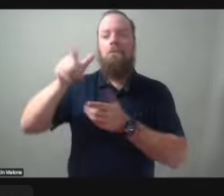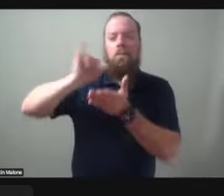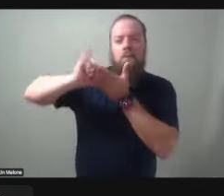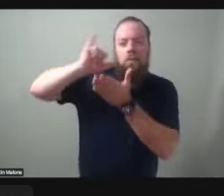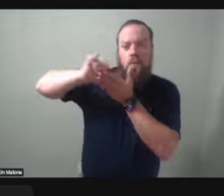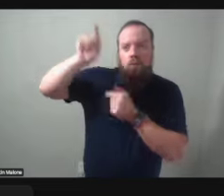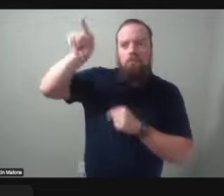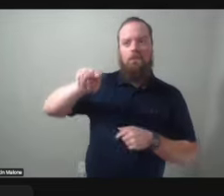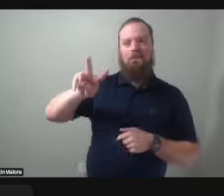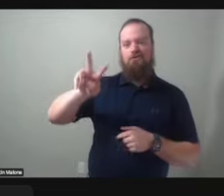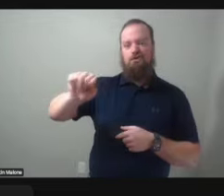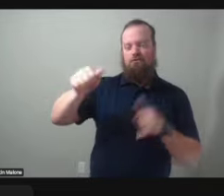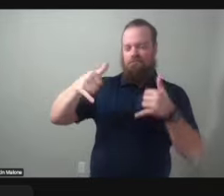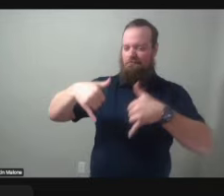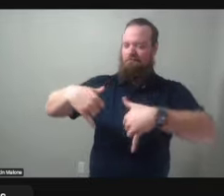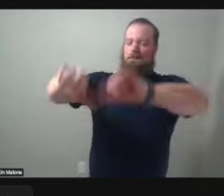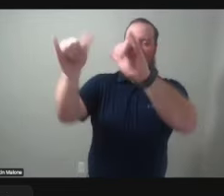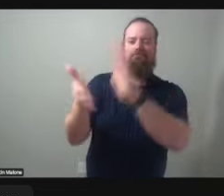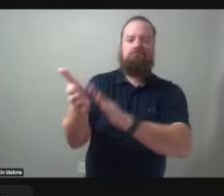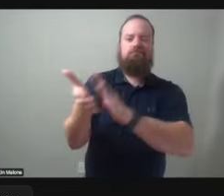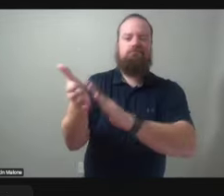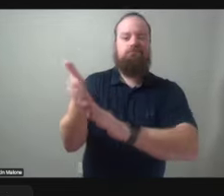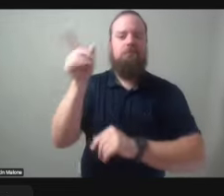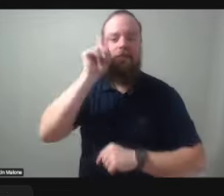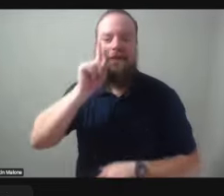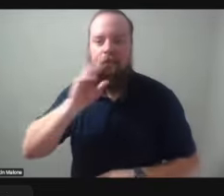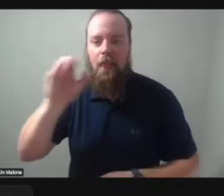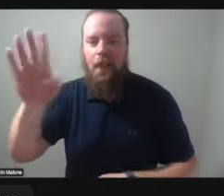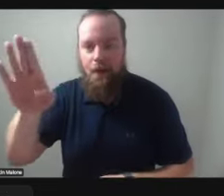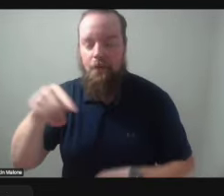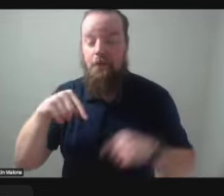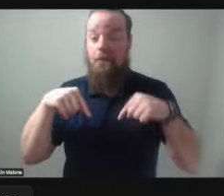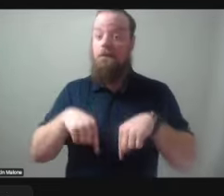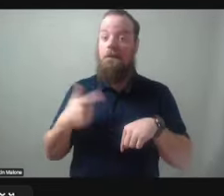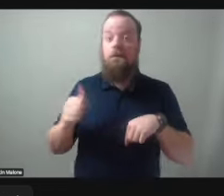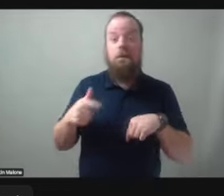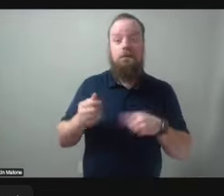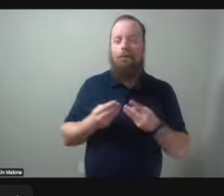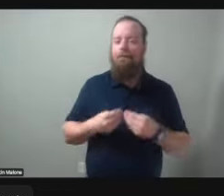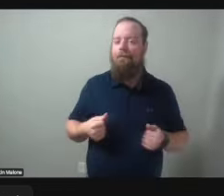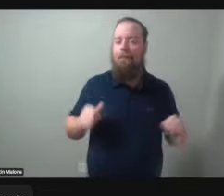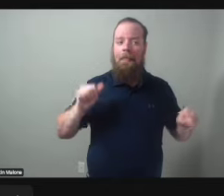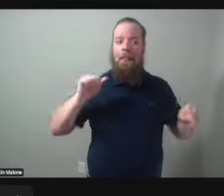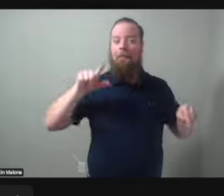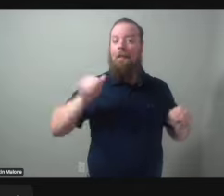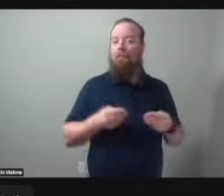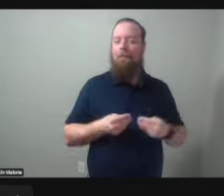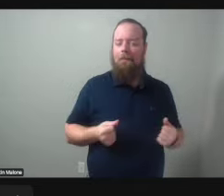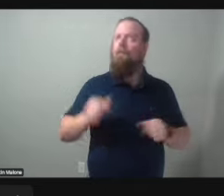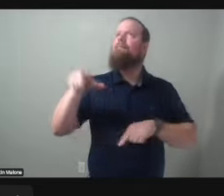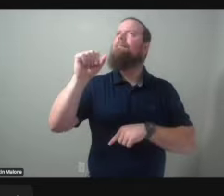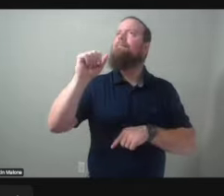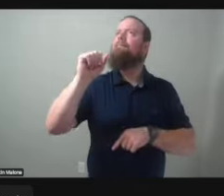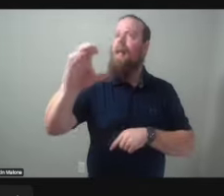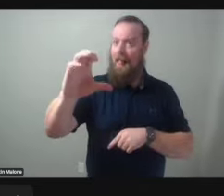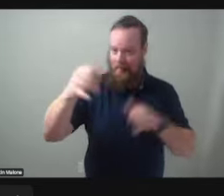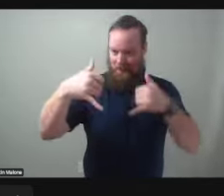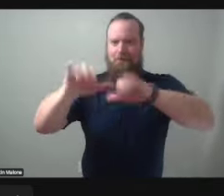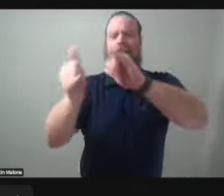Unfortunately, deaf clubs aren't thriving as they used to. I know New York City, Virginia, they still have